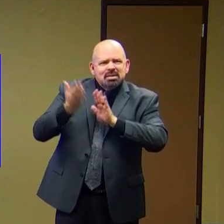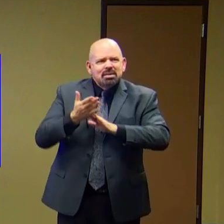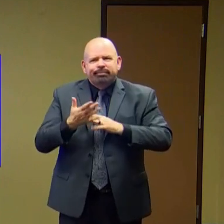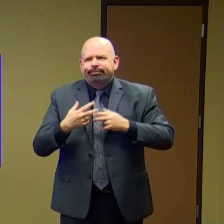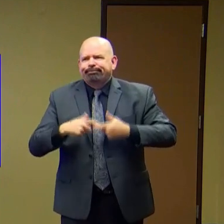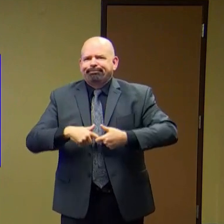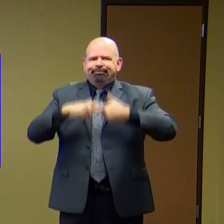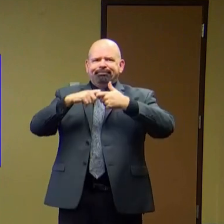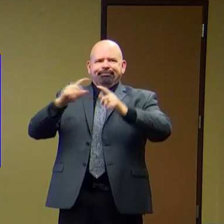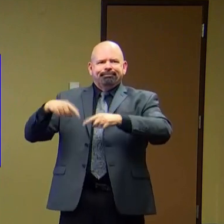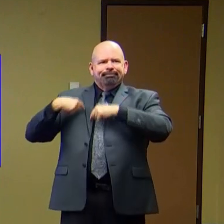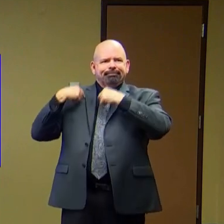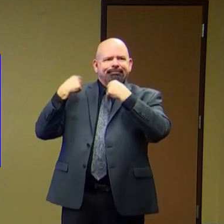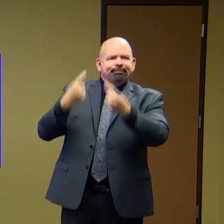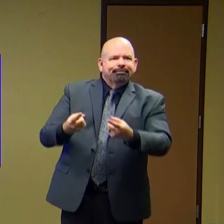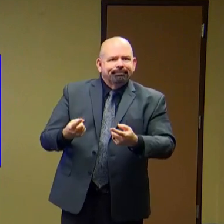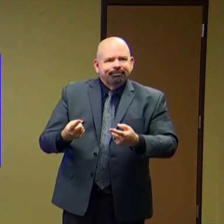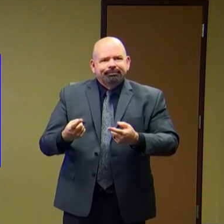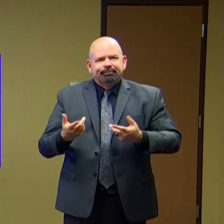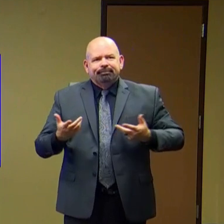this terrible pandemic.